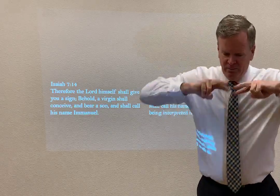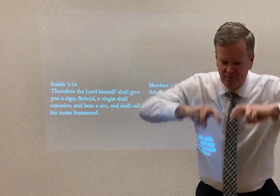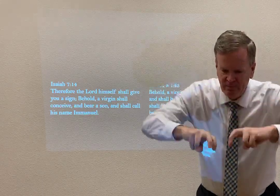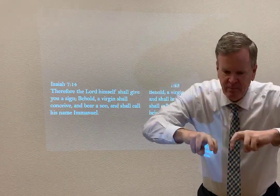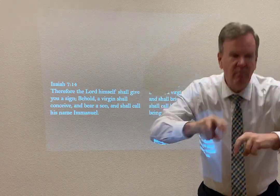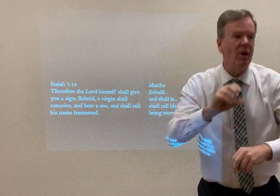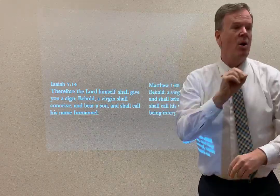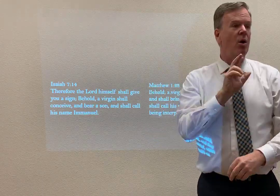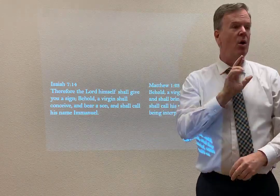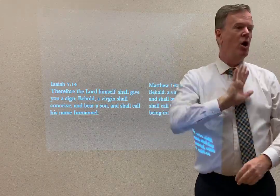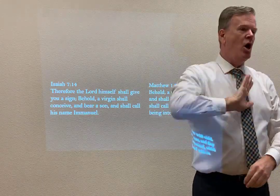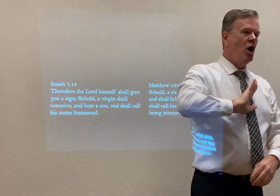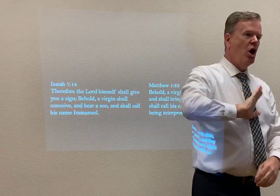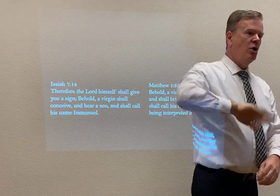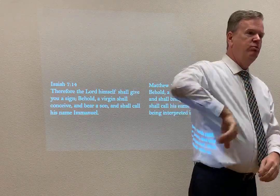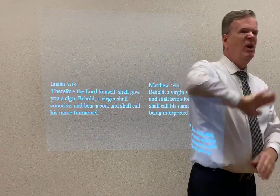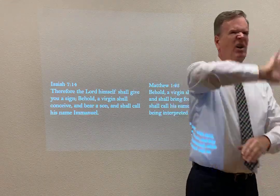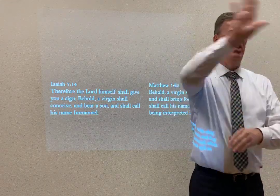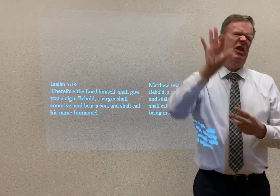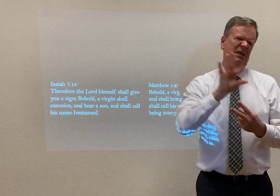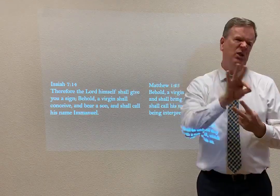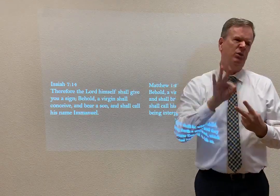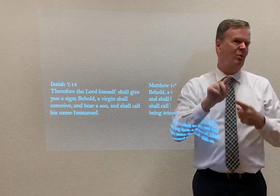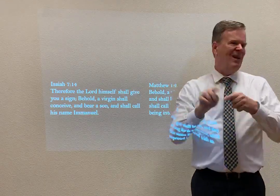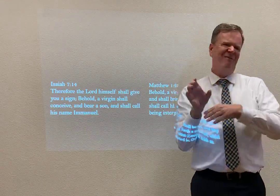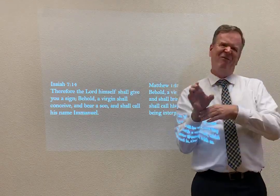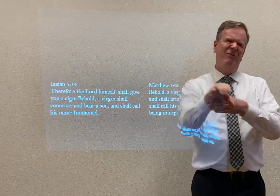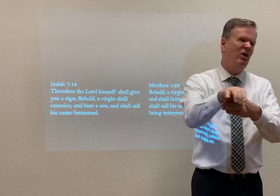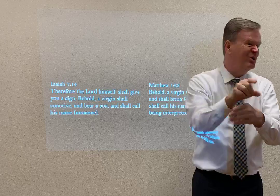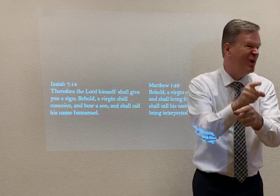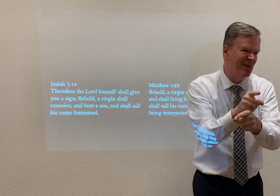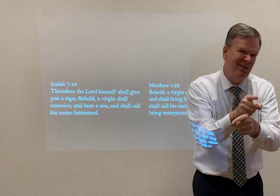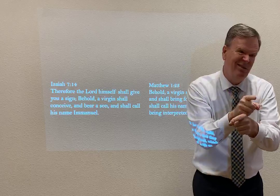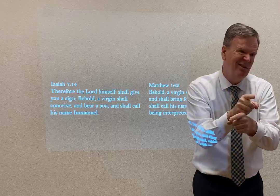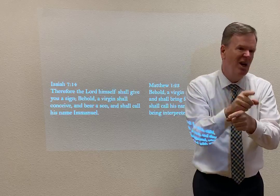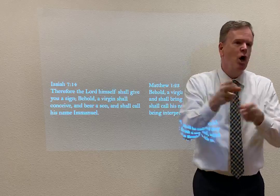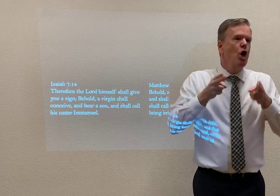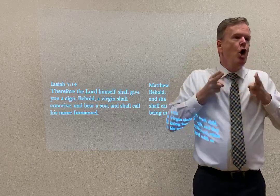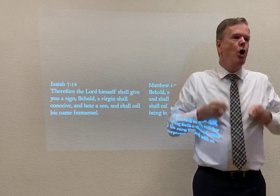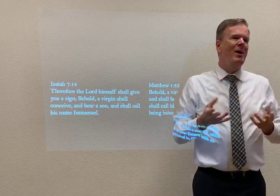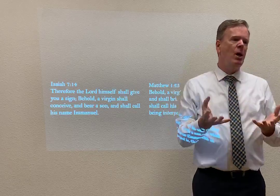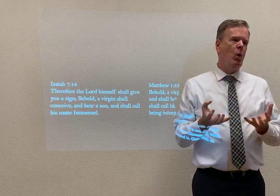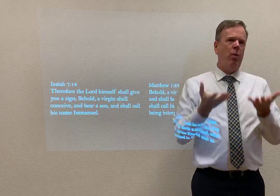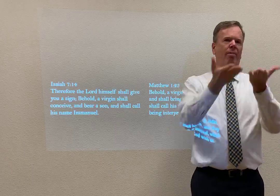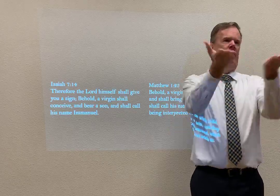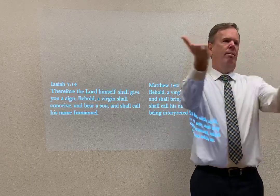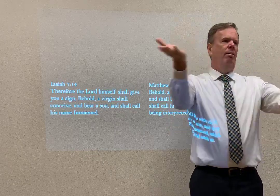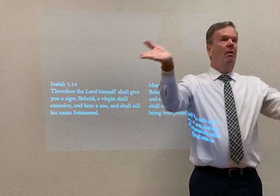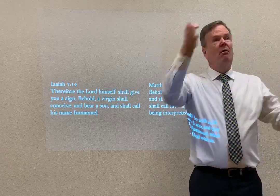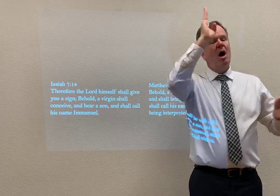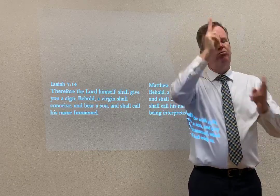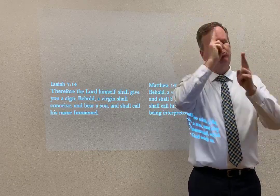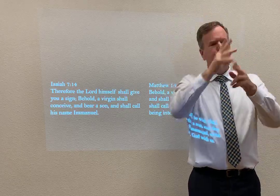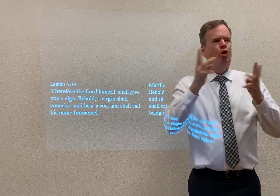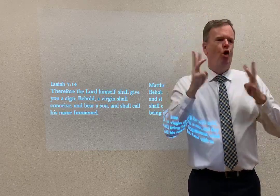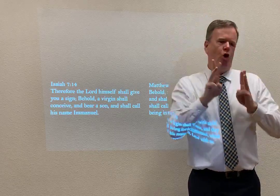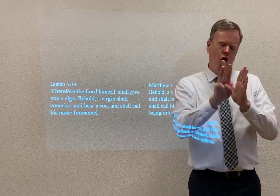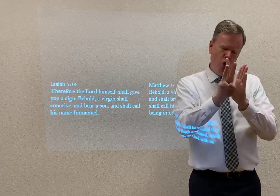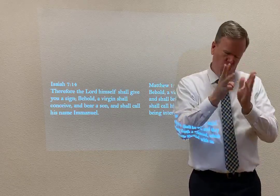it, to study it, to analyze it. Either do that or you can leave it. But you can't force people to do it, right? It is based off of human will. God